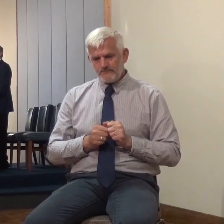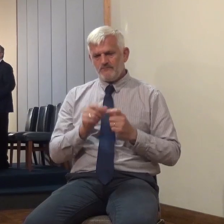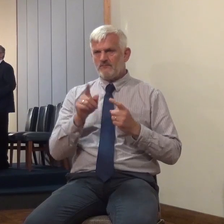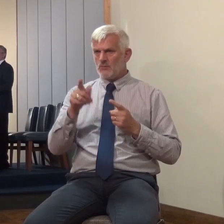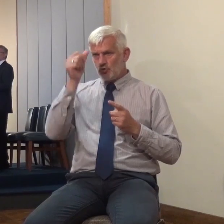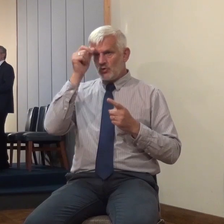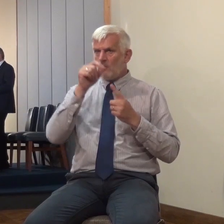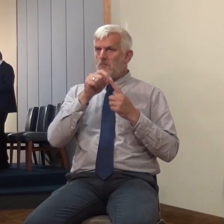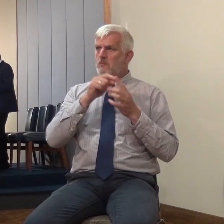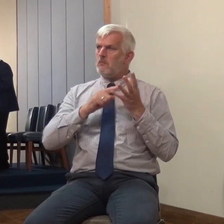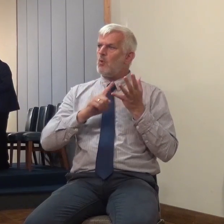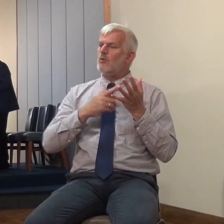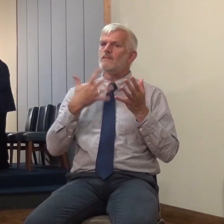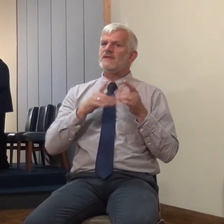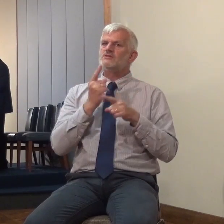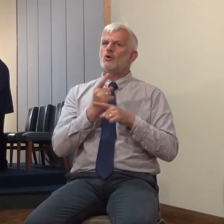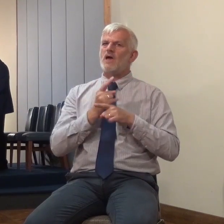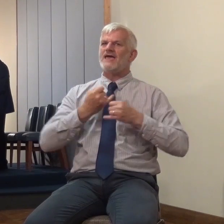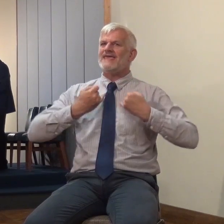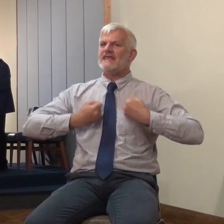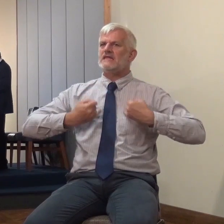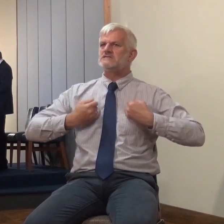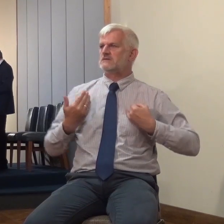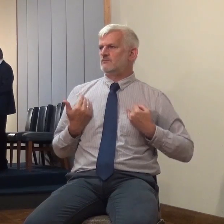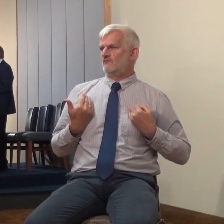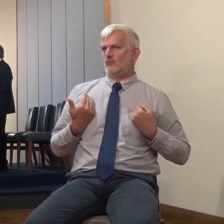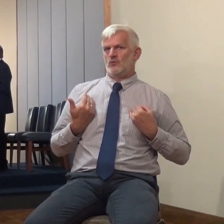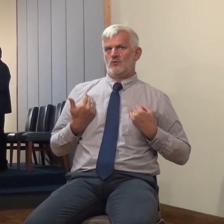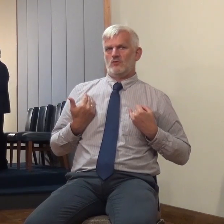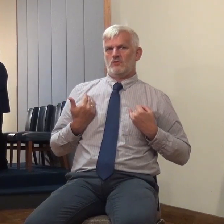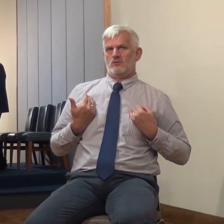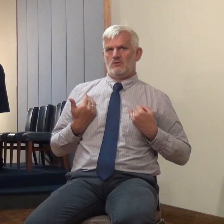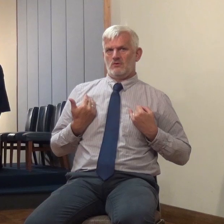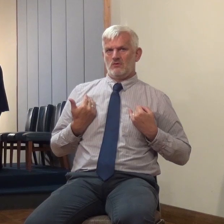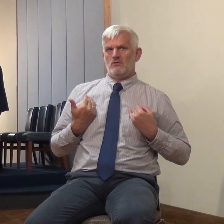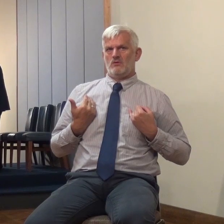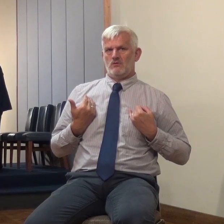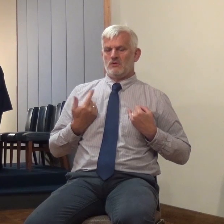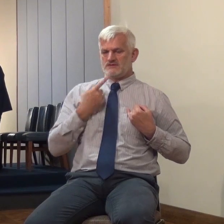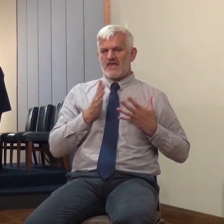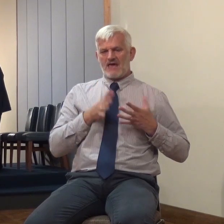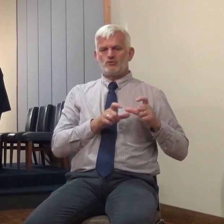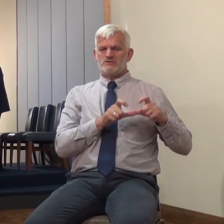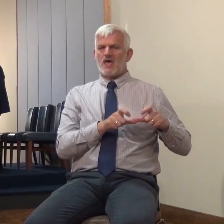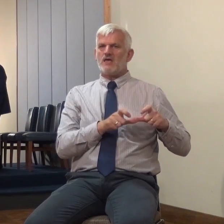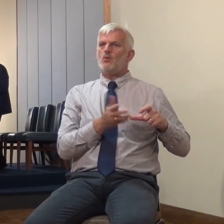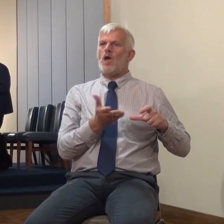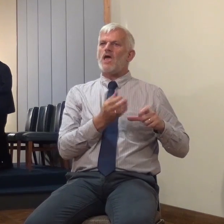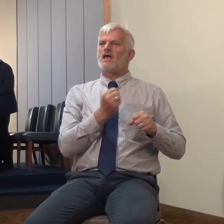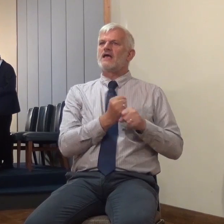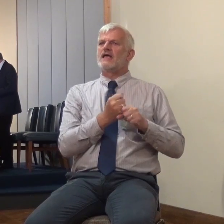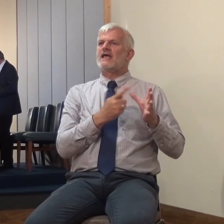you may recall, had referred to an illness that caused him to remain among the churches in Galatia. So we find